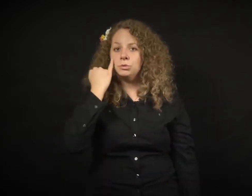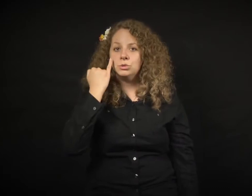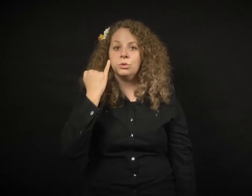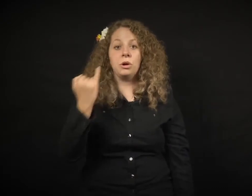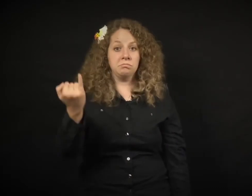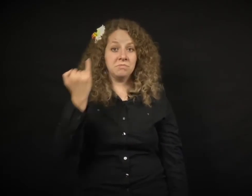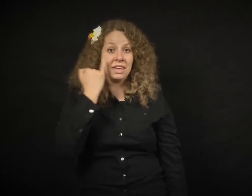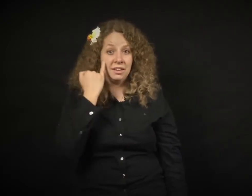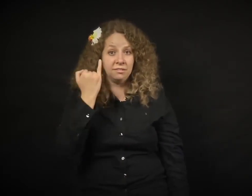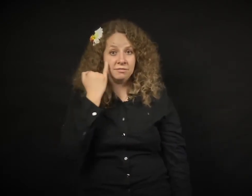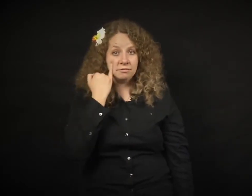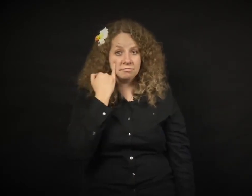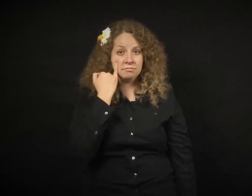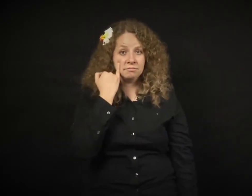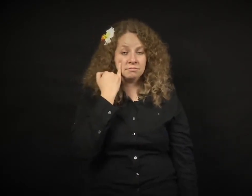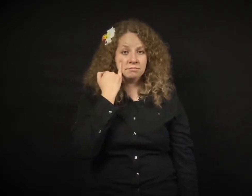Suppose or if.